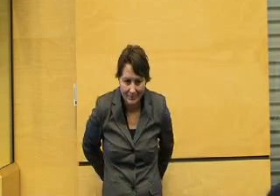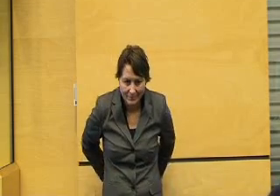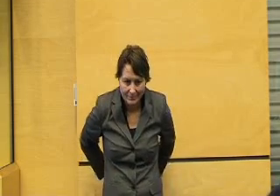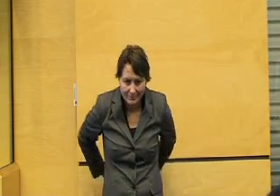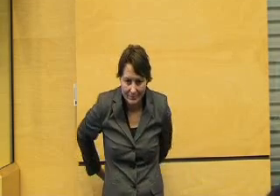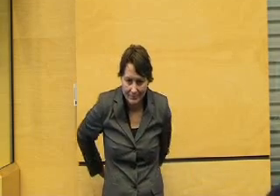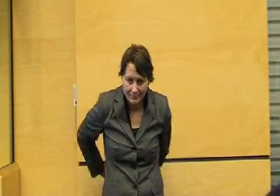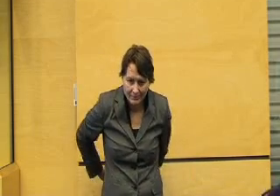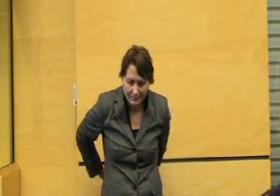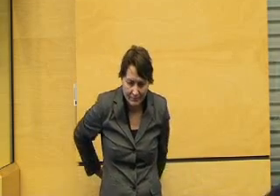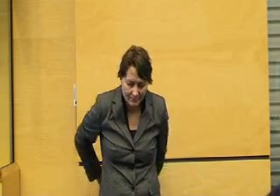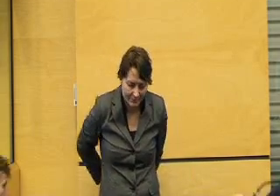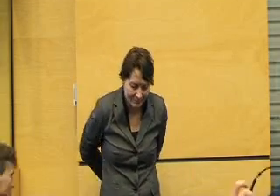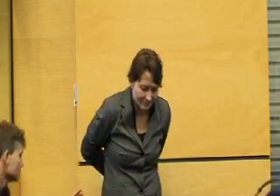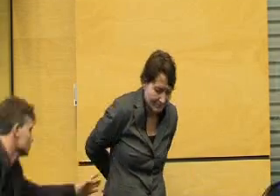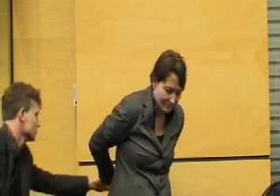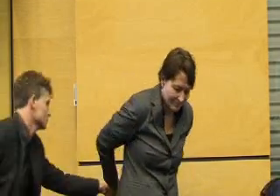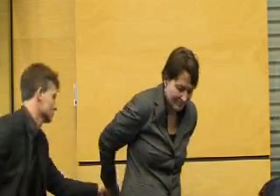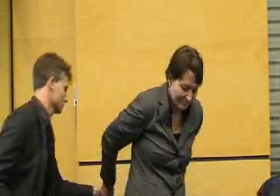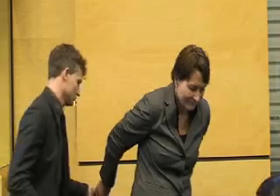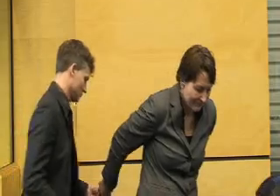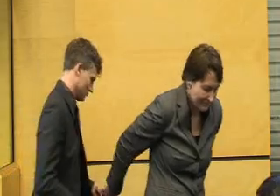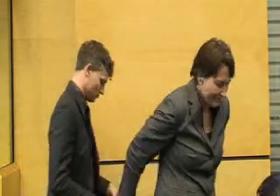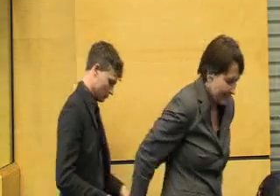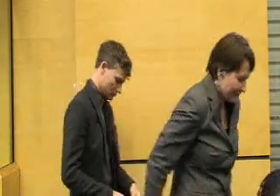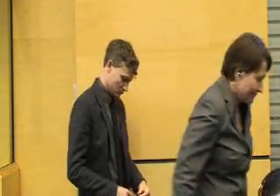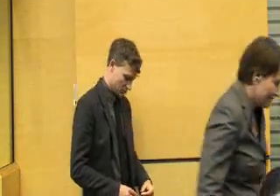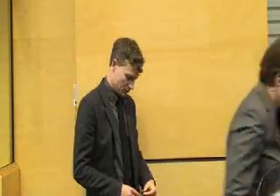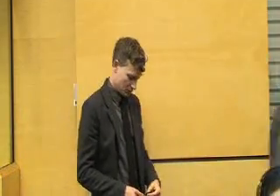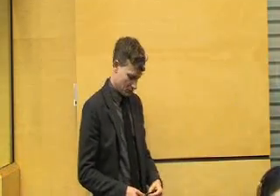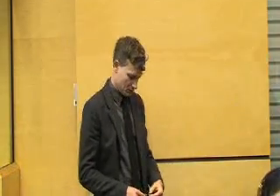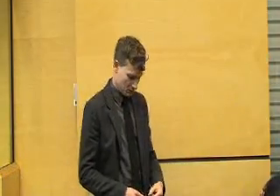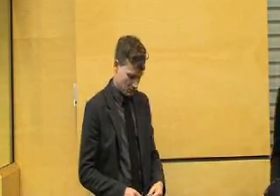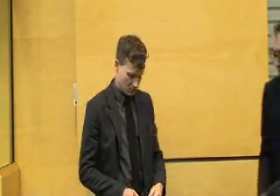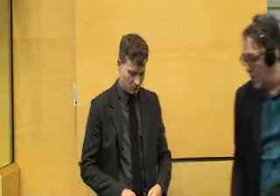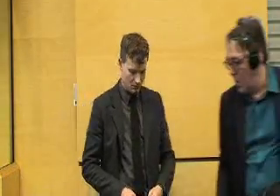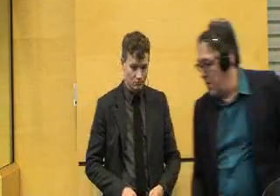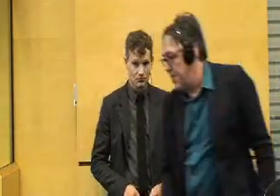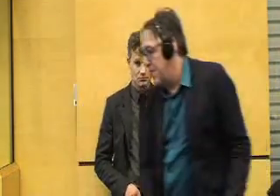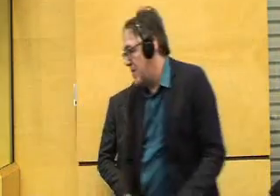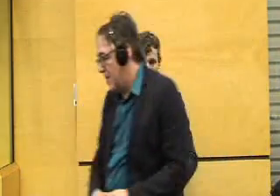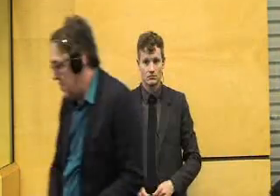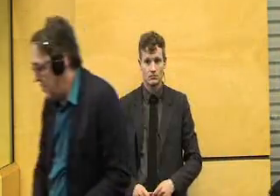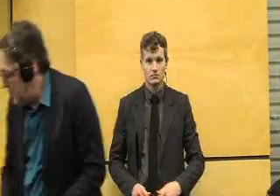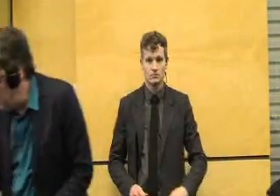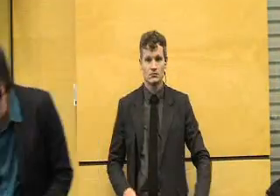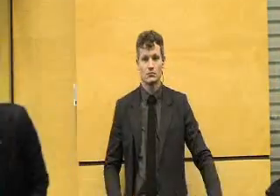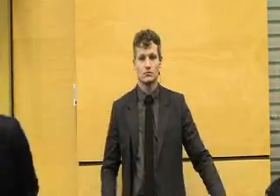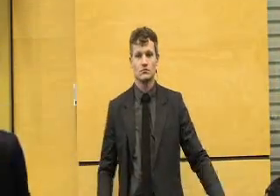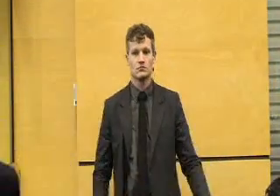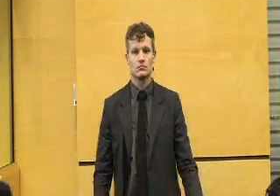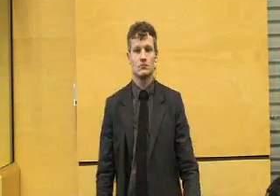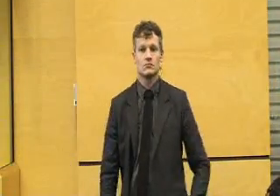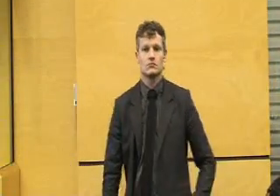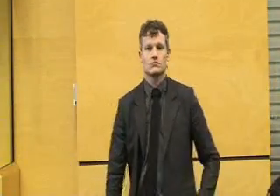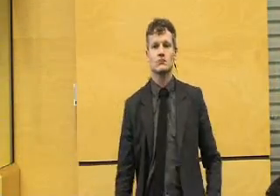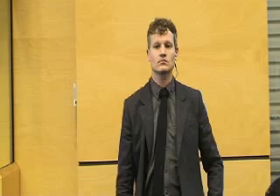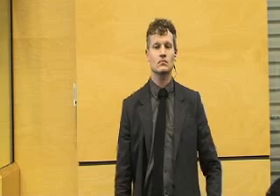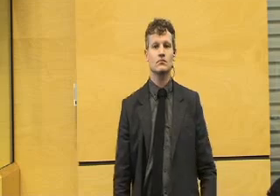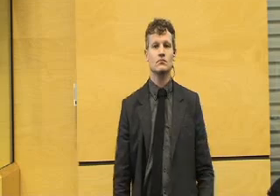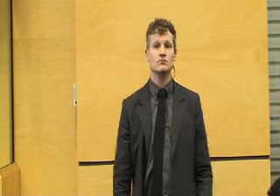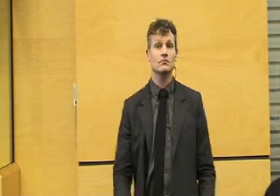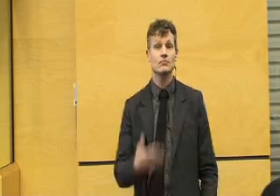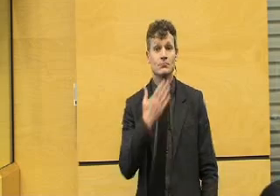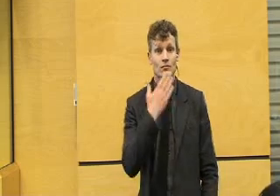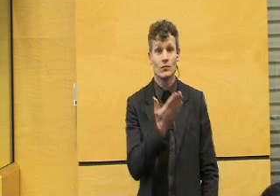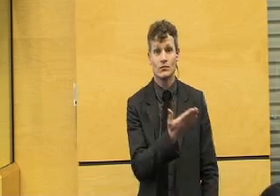Gracias, señor. Thank you. Mr. Delami Basharu, you have the floor. Thank you very much. I'd